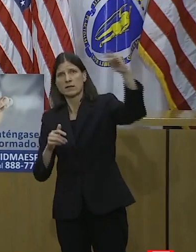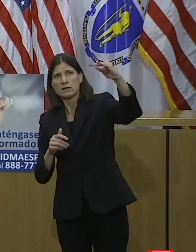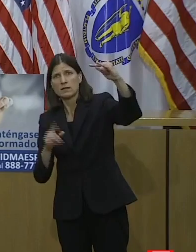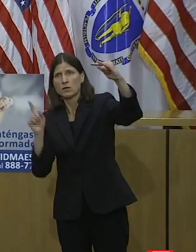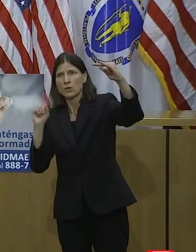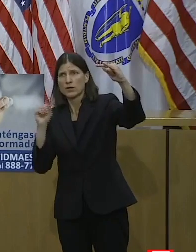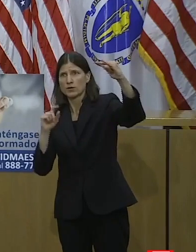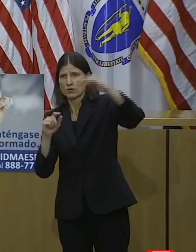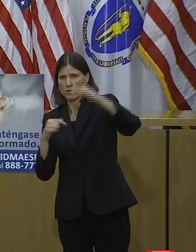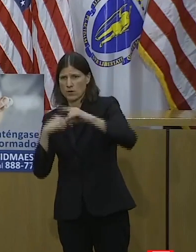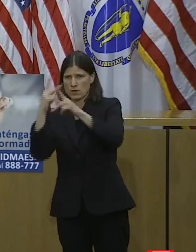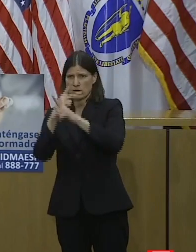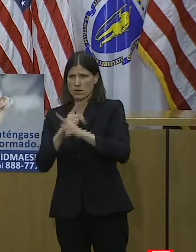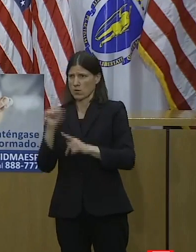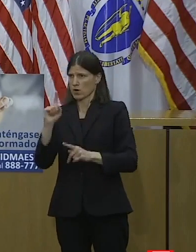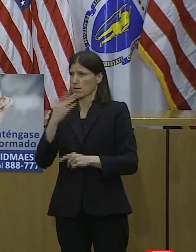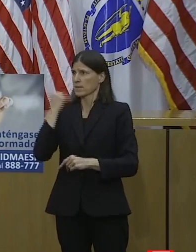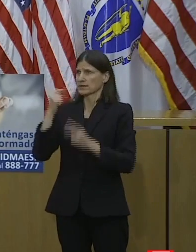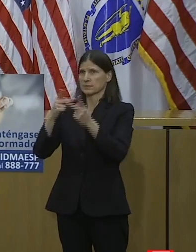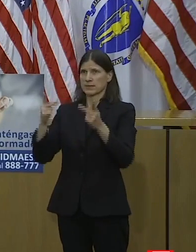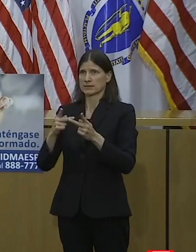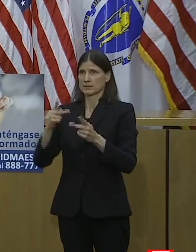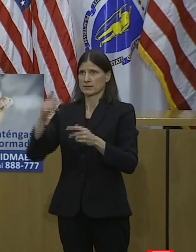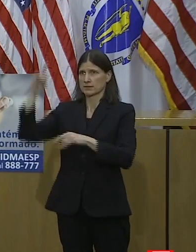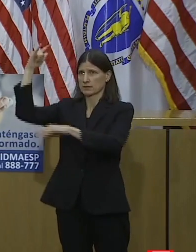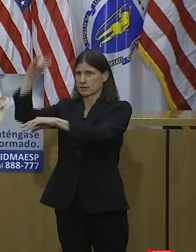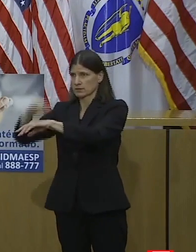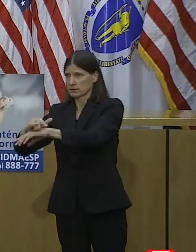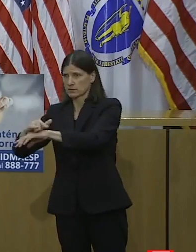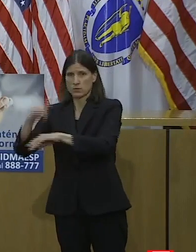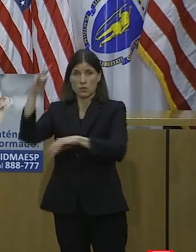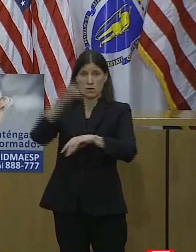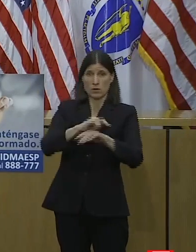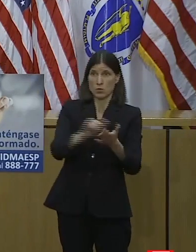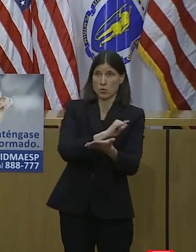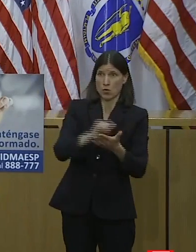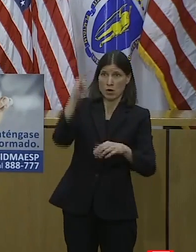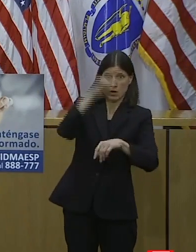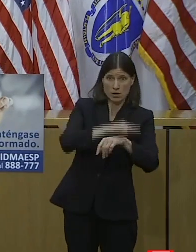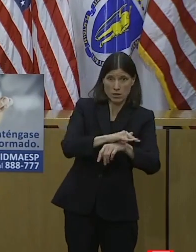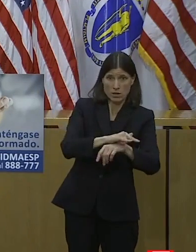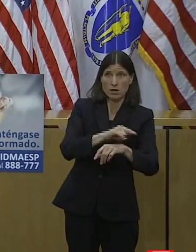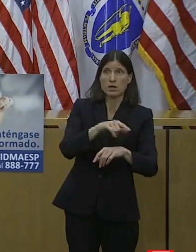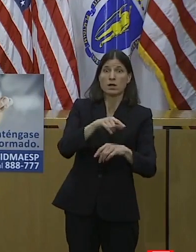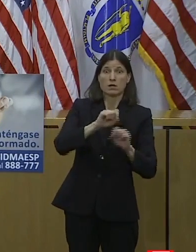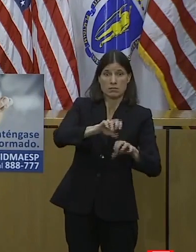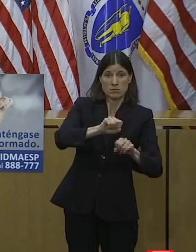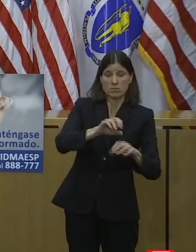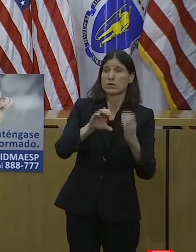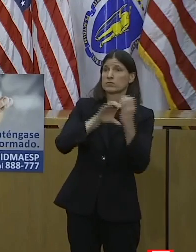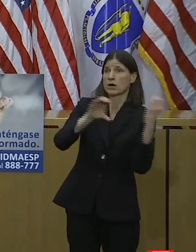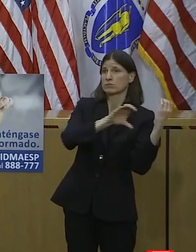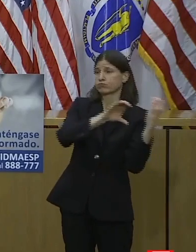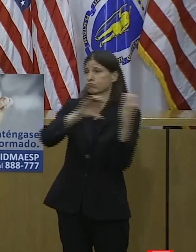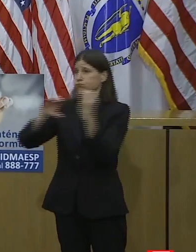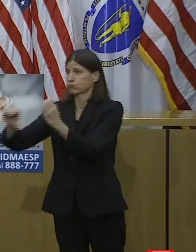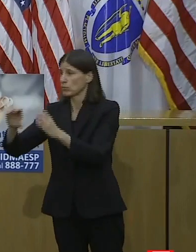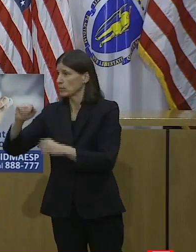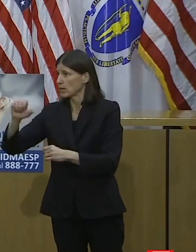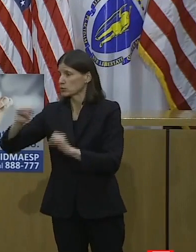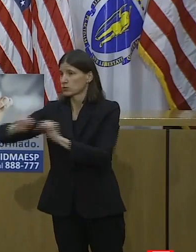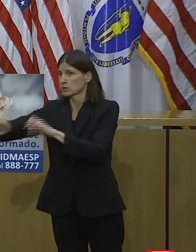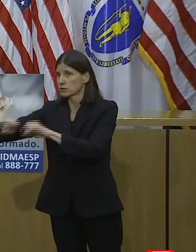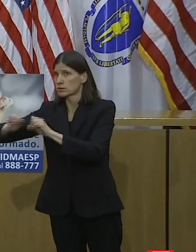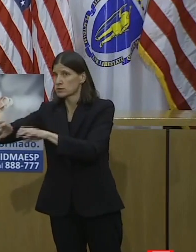getting back. And they depend. Some of this stuff comes back into California and then comes from California to New York or